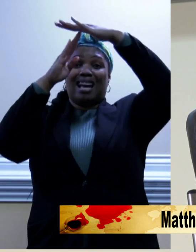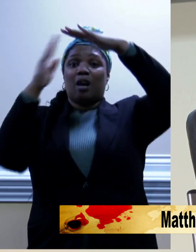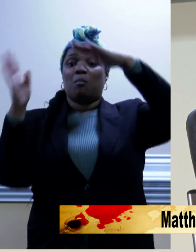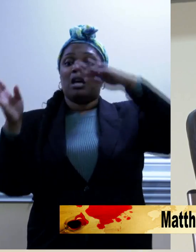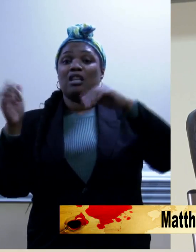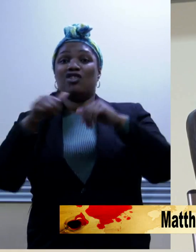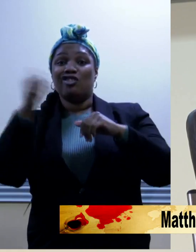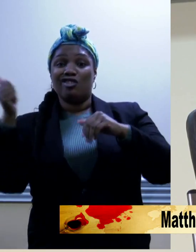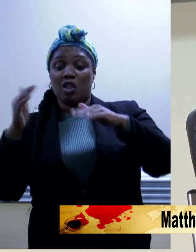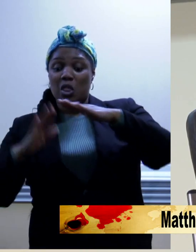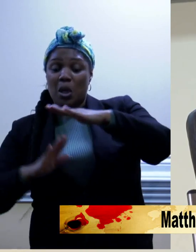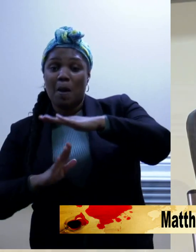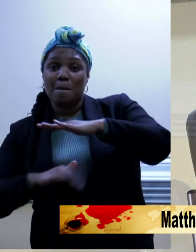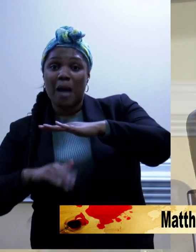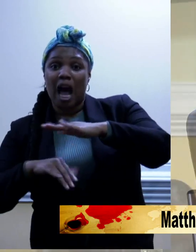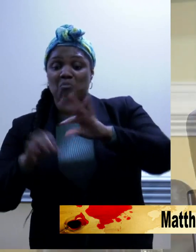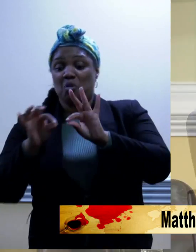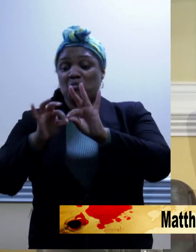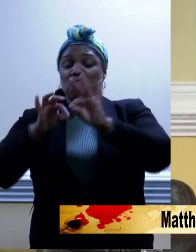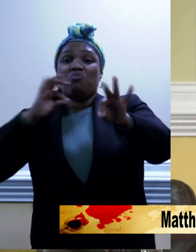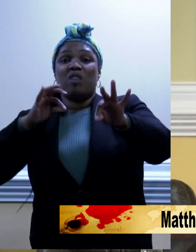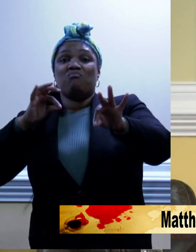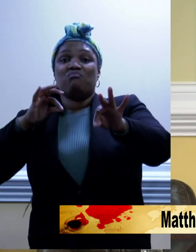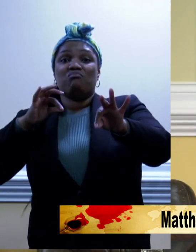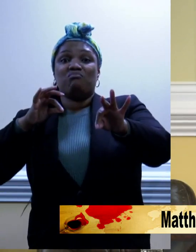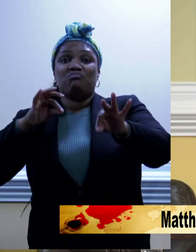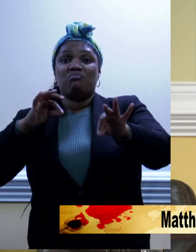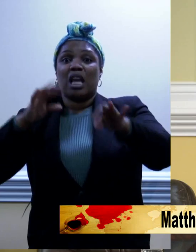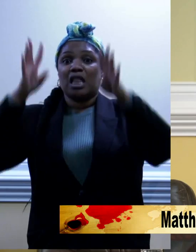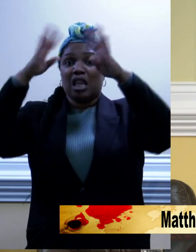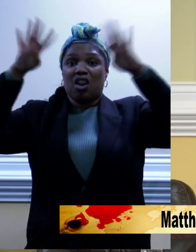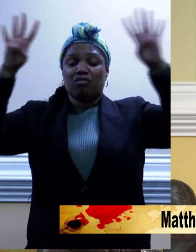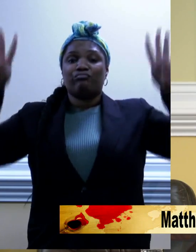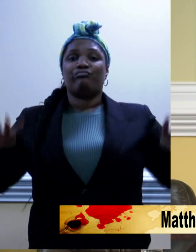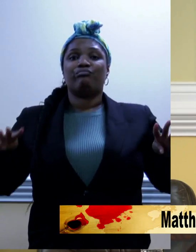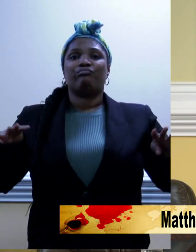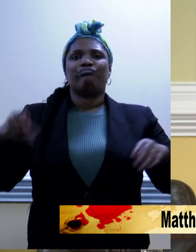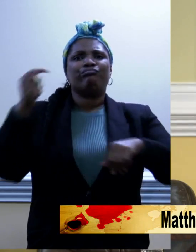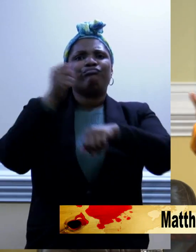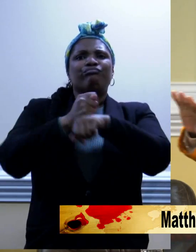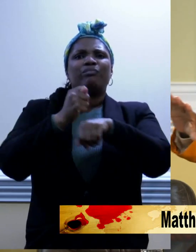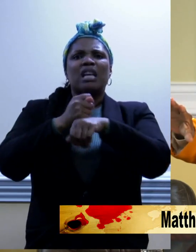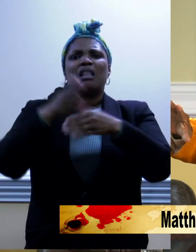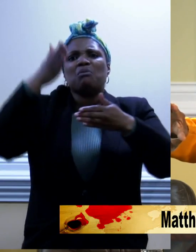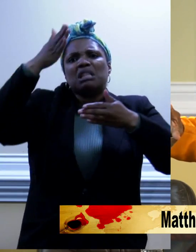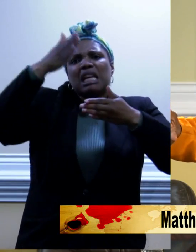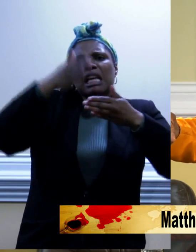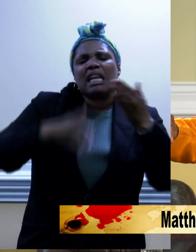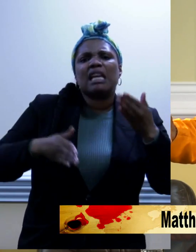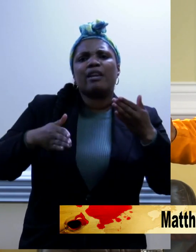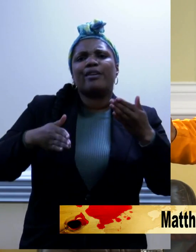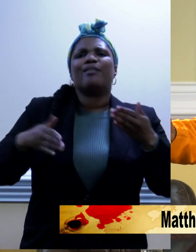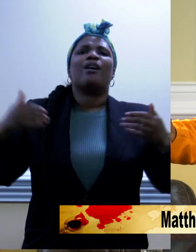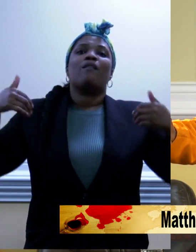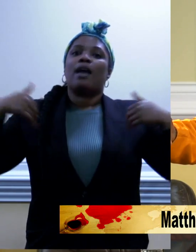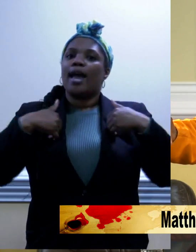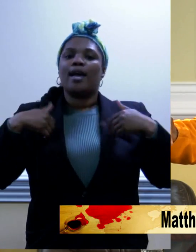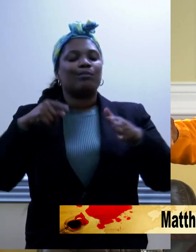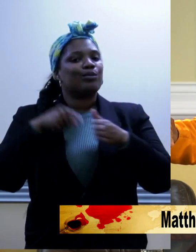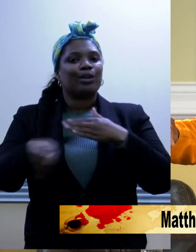the veil of the temple was ripped from top to bottom. Sisters and brothers, that was the end of animal sacrifice. No